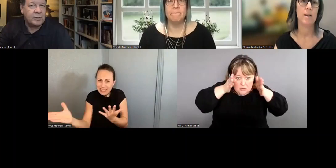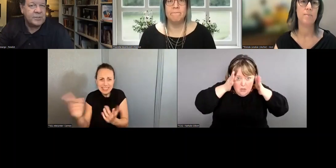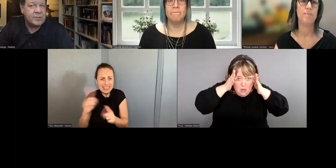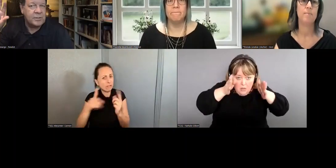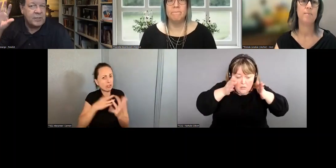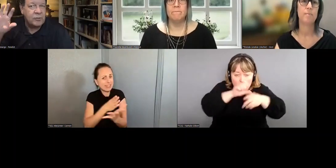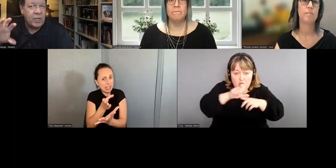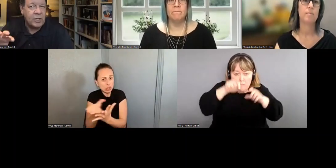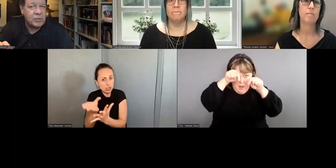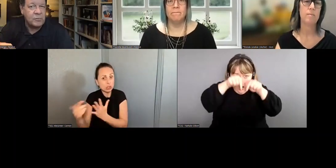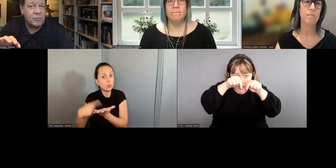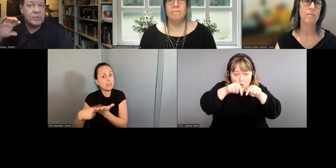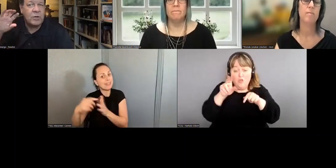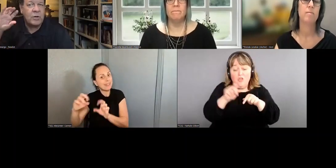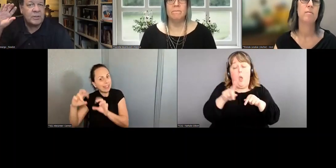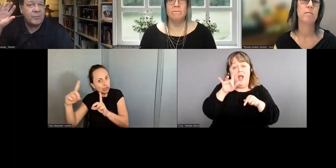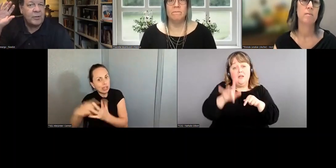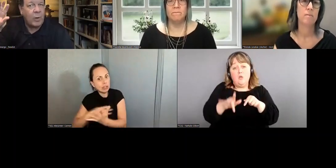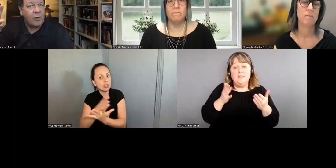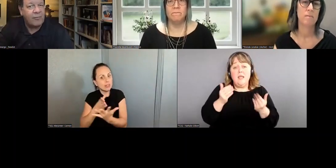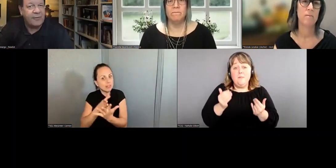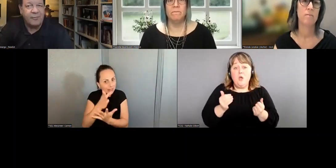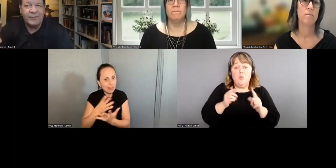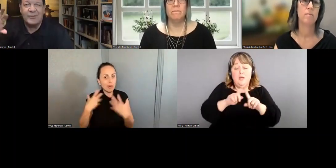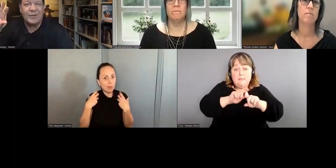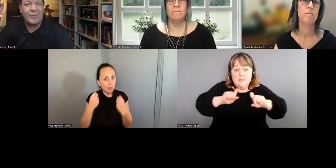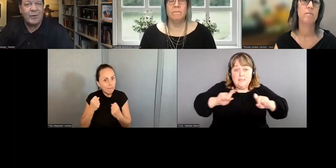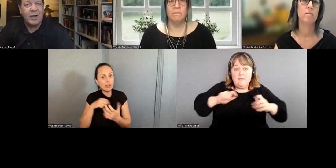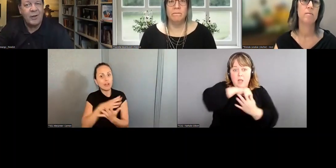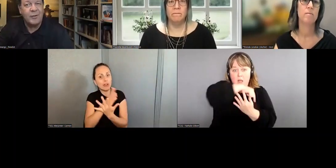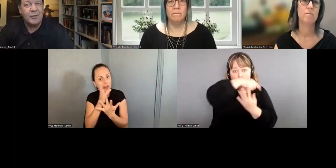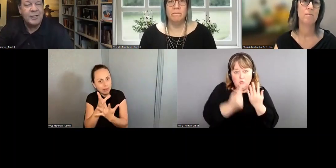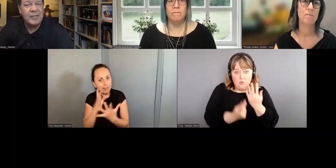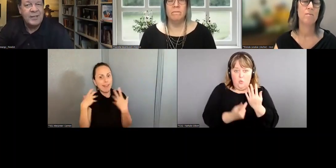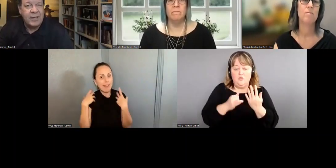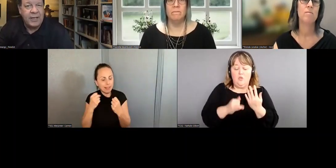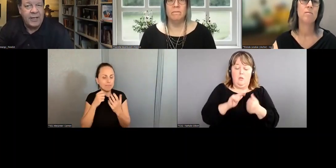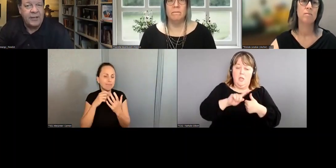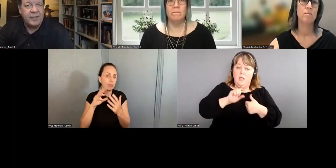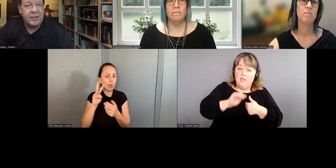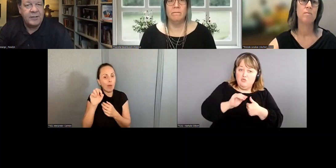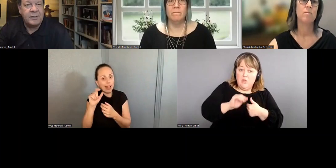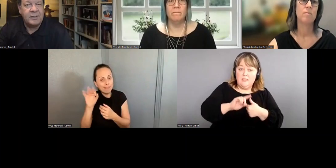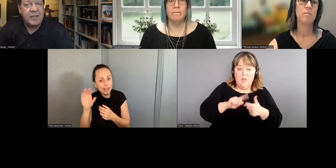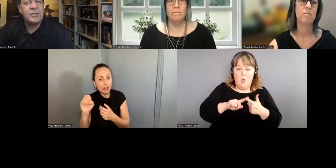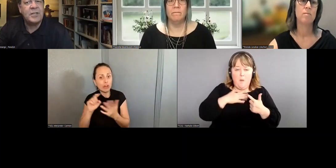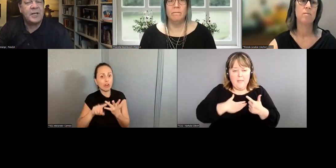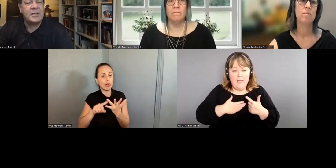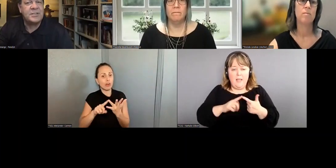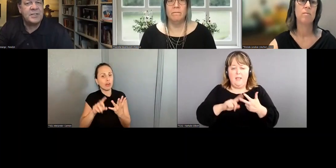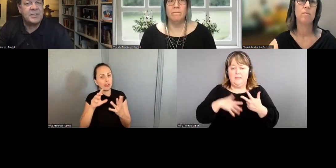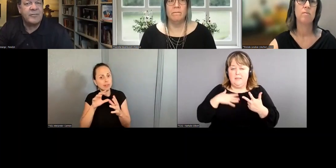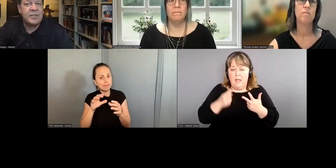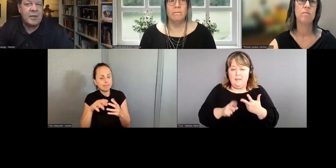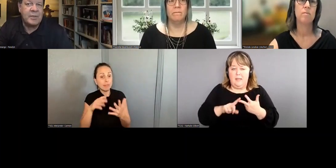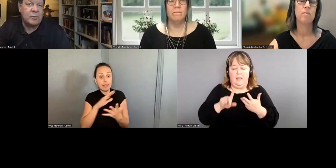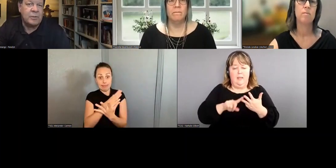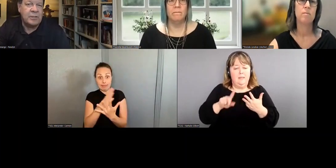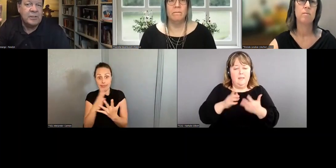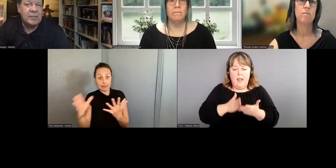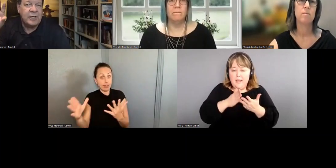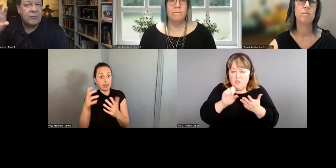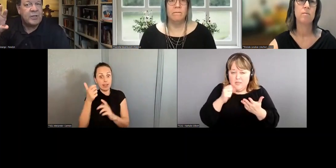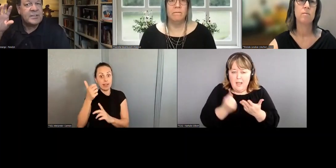about education, we talked about welfare, we talked about health. And the danger that I see is every time that